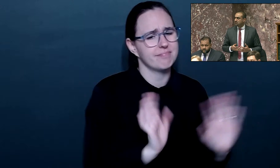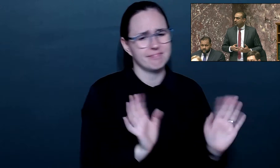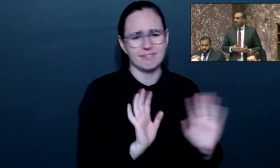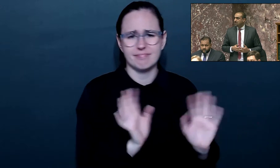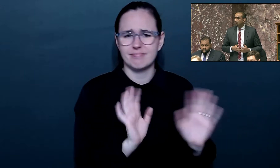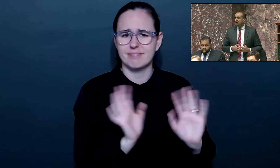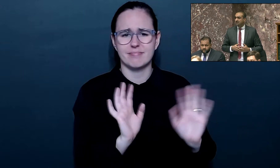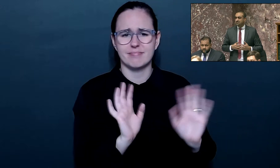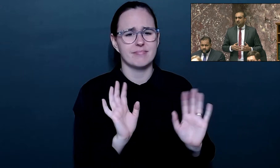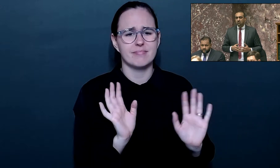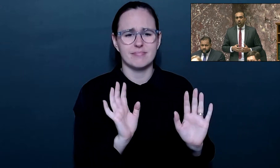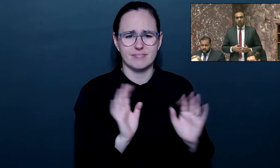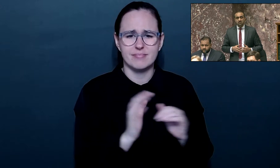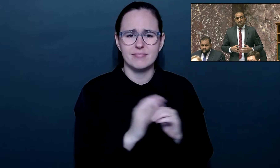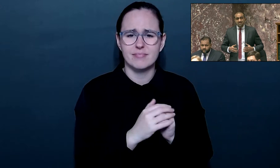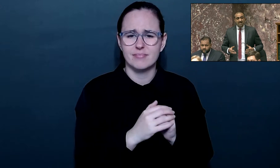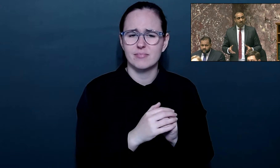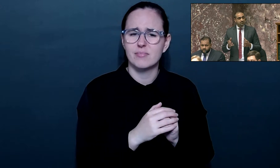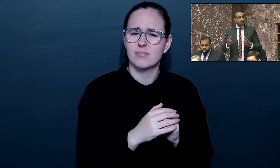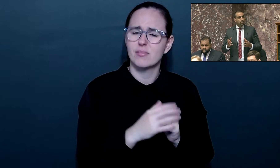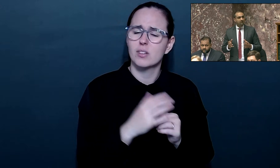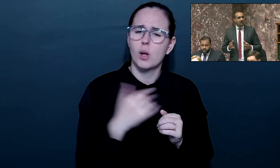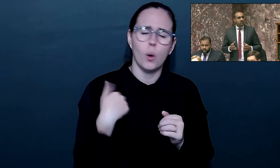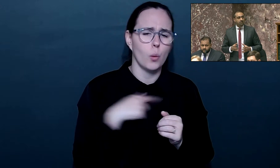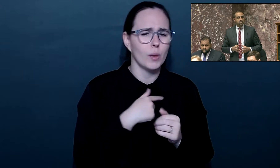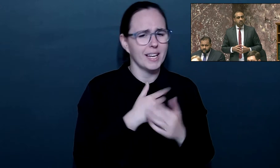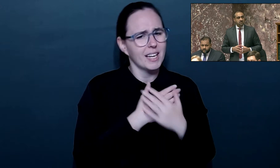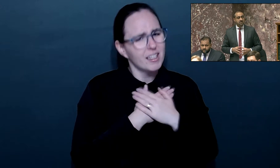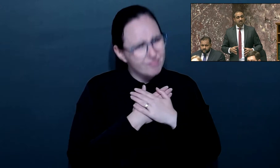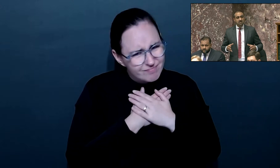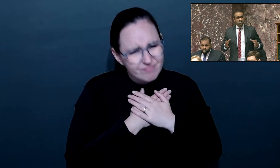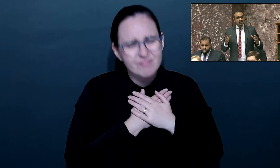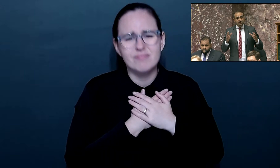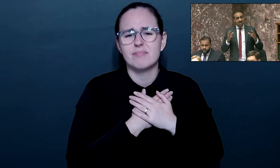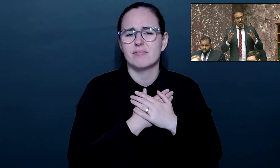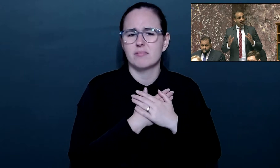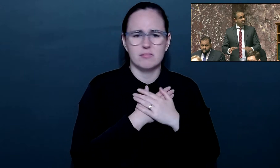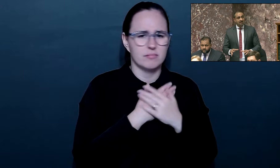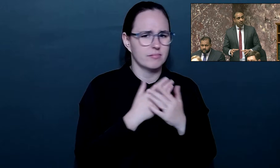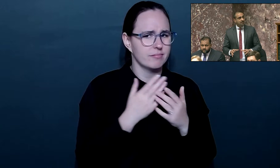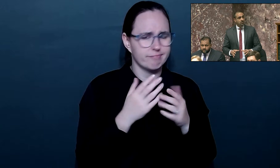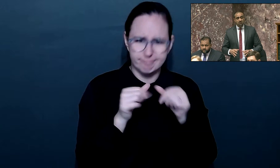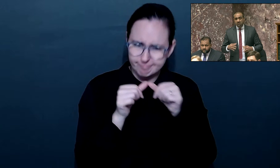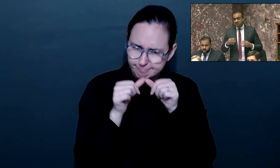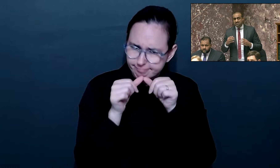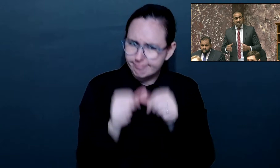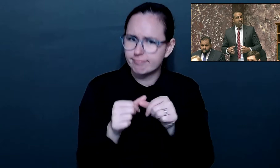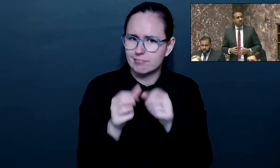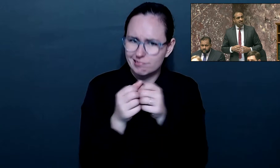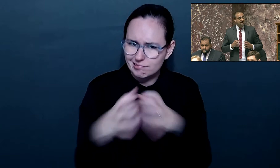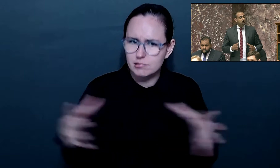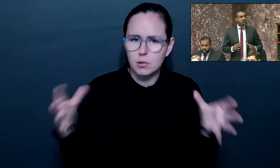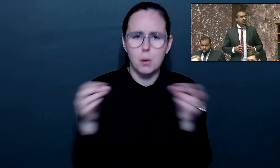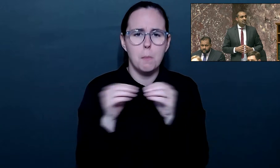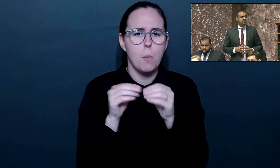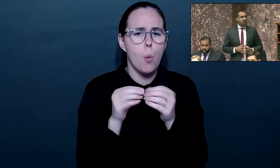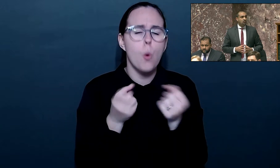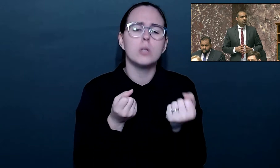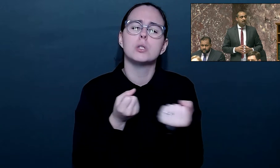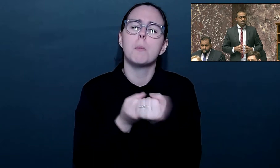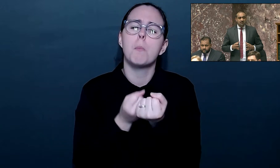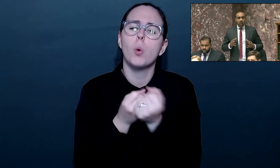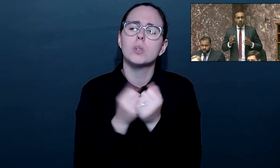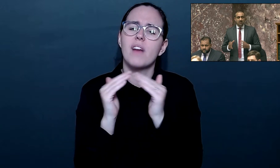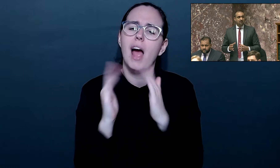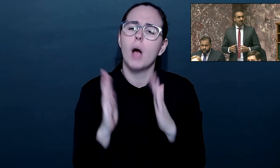heart goes out to the family. We're going to continue the work to scale up supportive housing opportunities so that young people, seniors, anyone that needs a